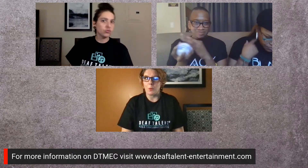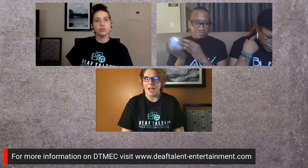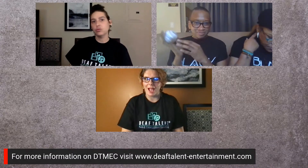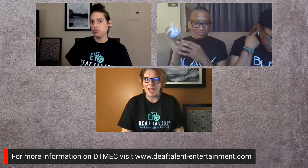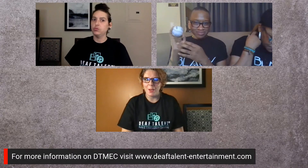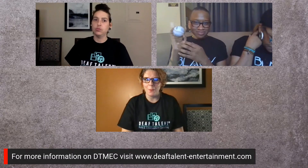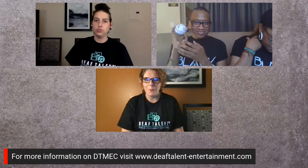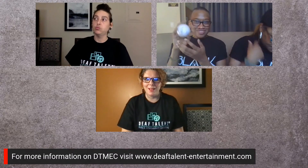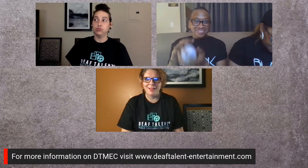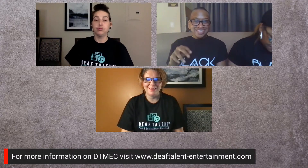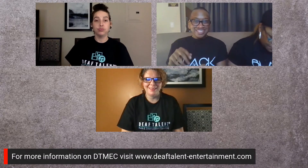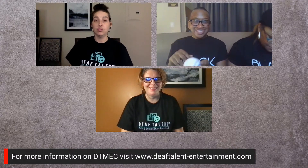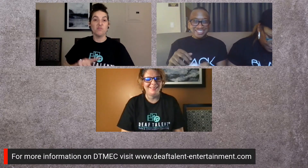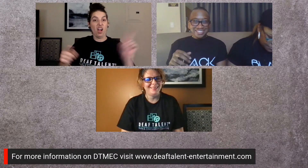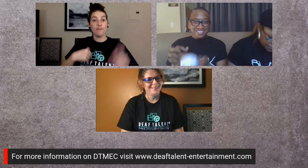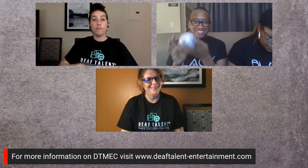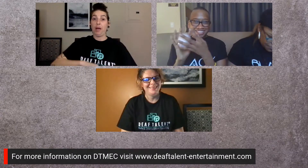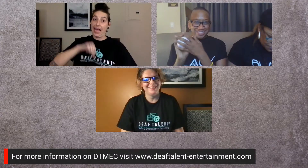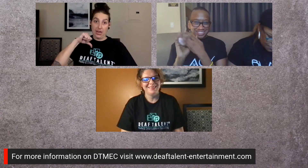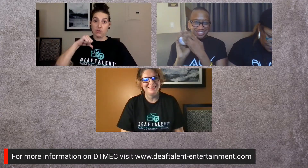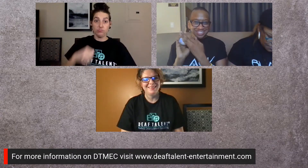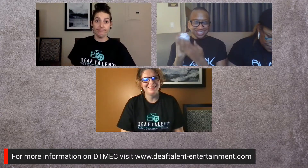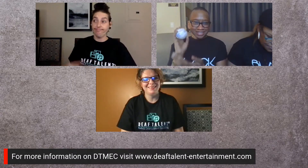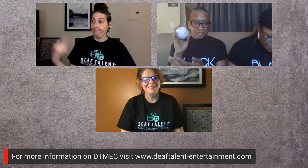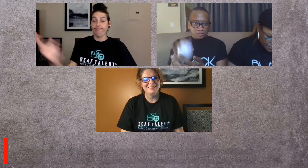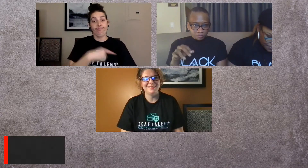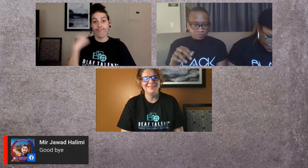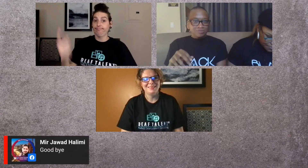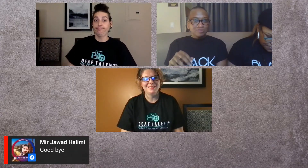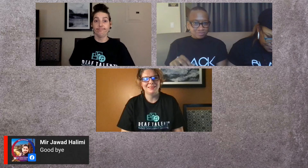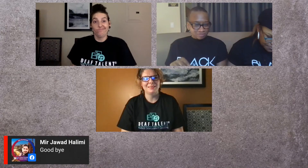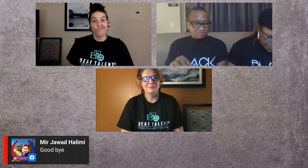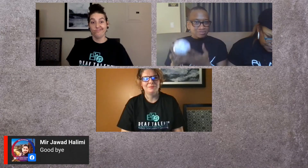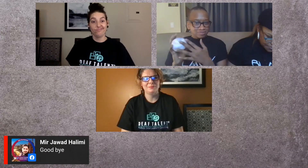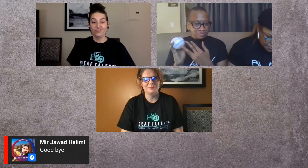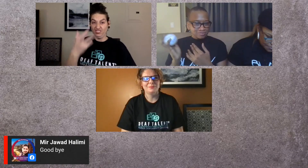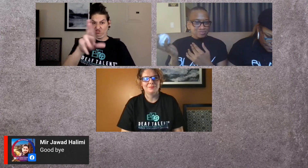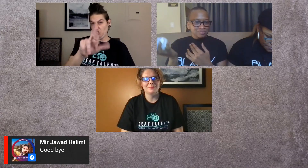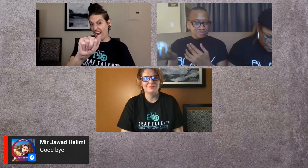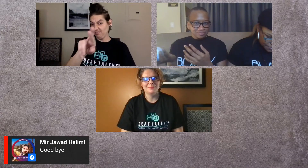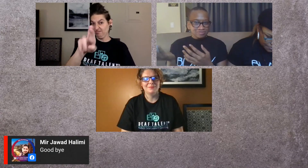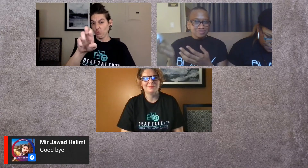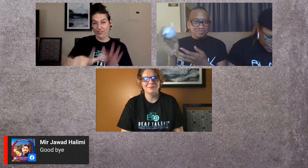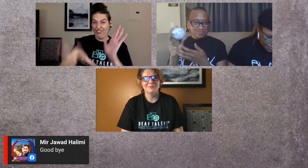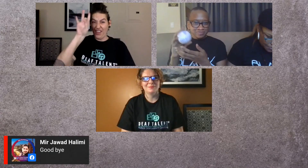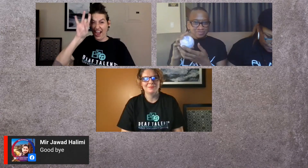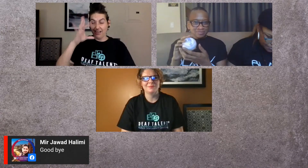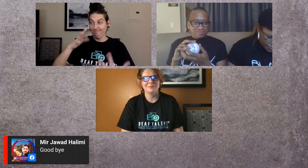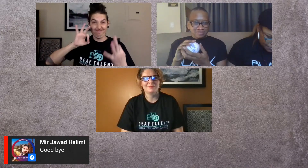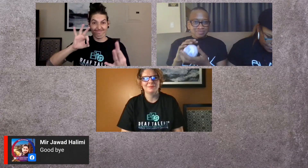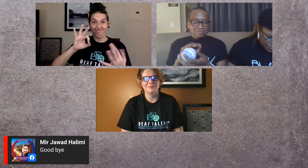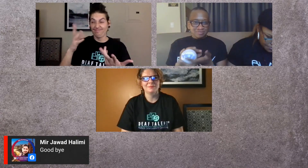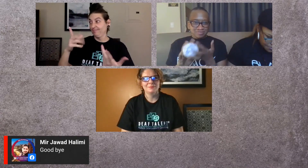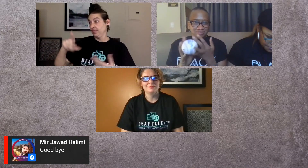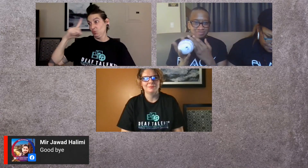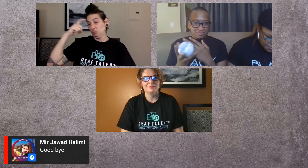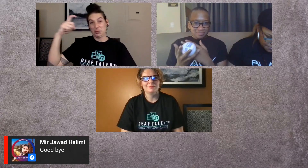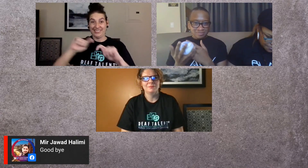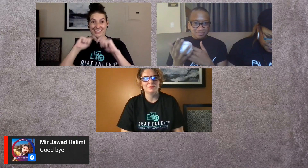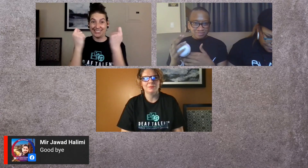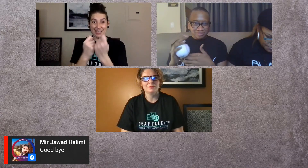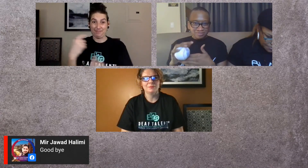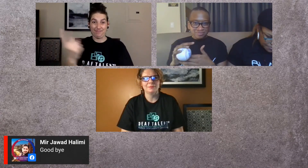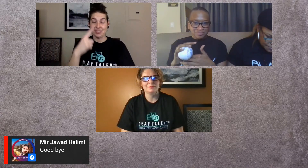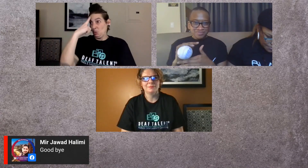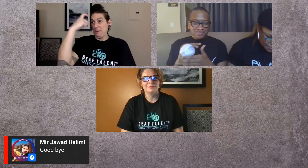I wish you guys could have seen what was going on behind the scenes. I'm just proud of everybody, really proud of everybody. It's really rare